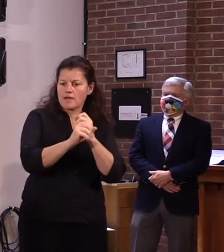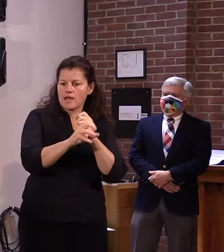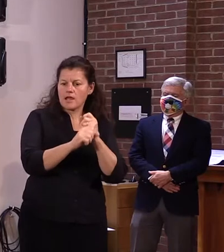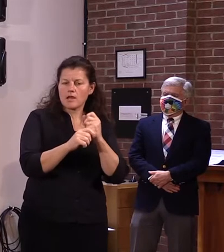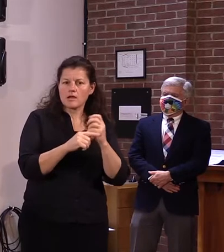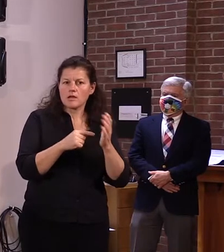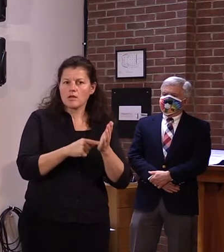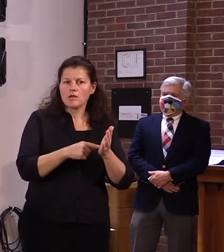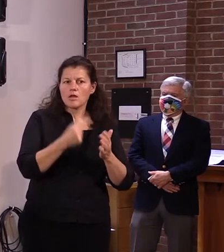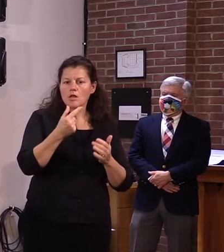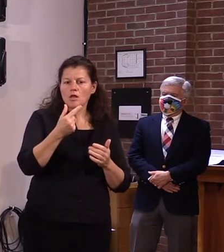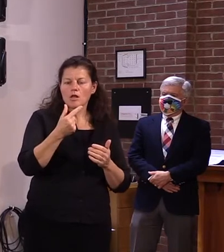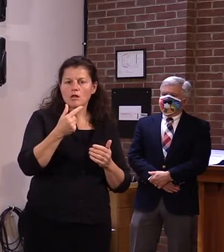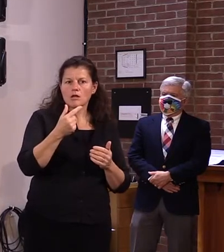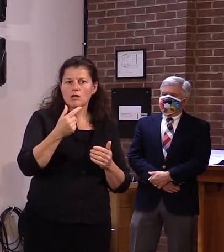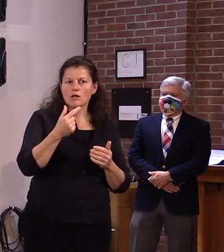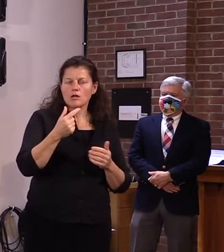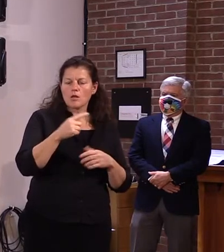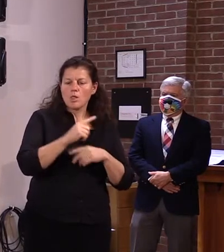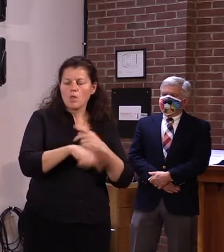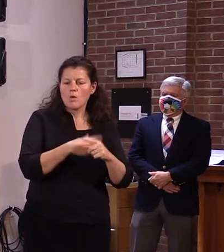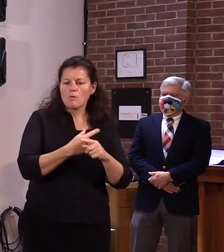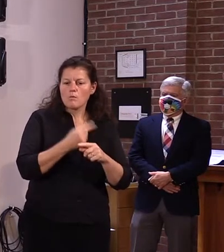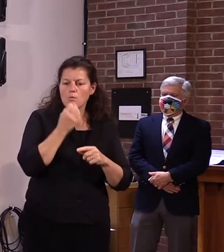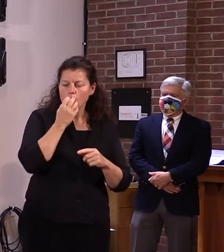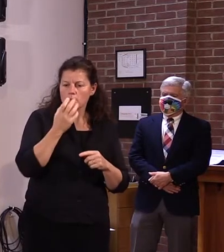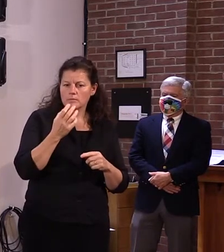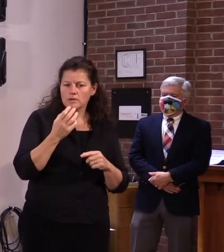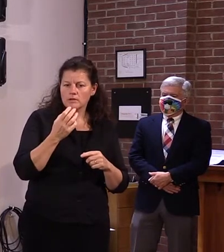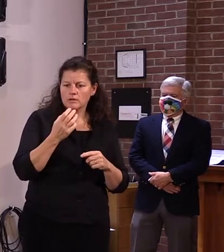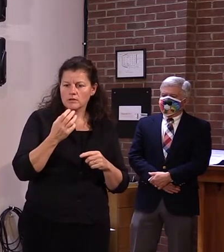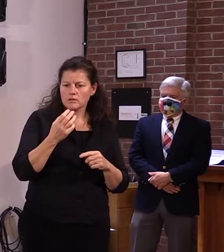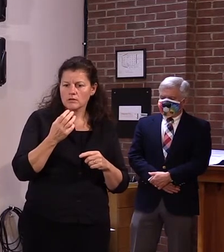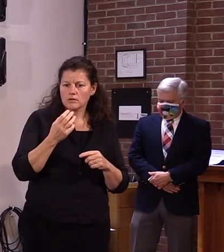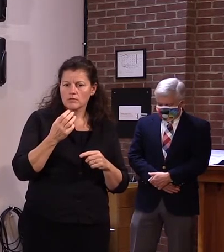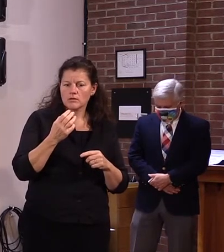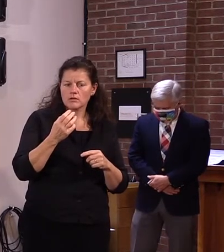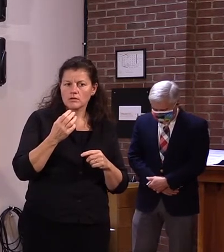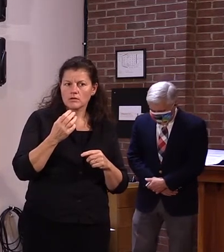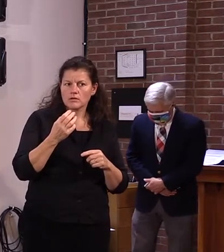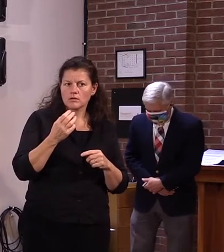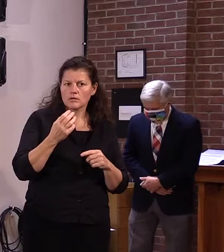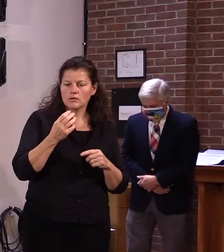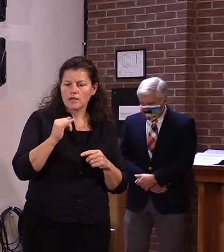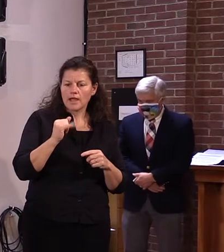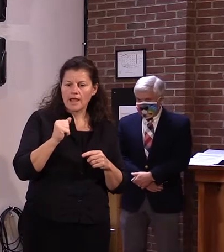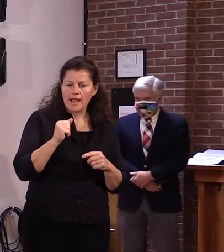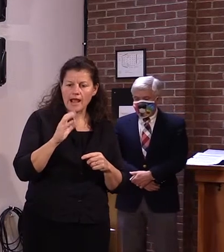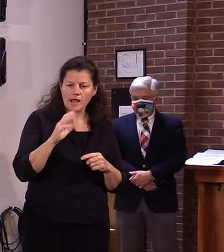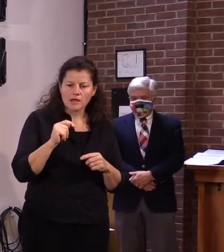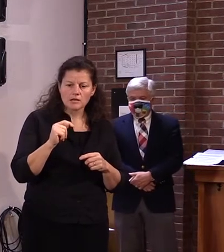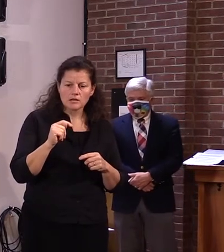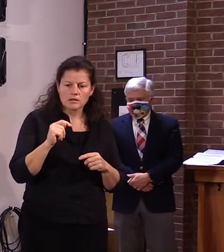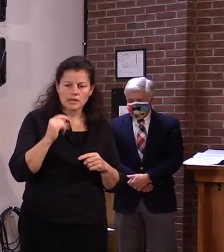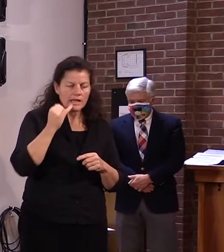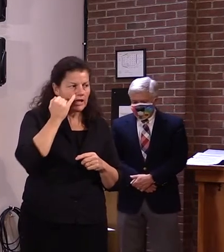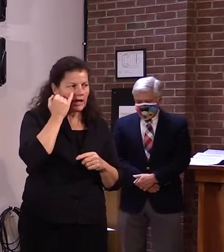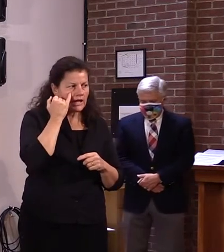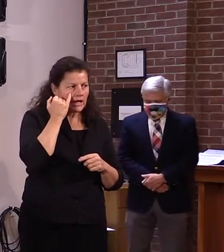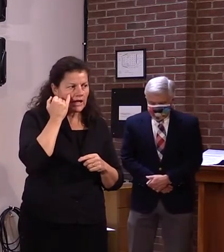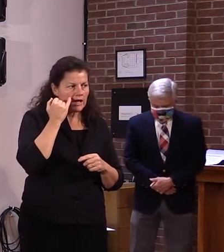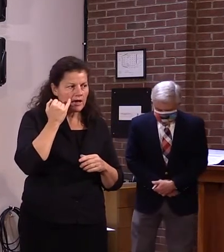Solutions Act, the 23-person Climate Council could impose carbon pricing at the gas pump without